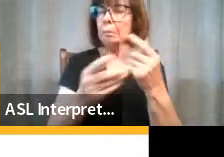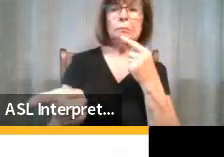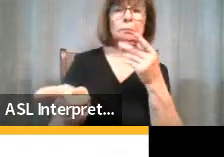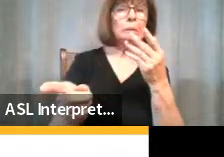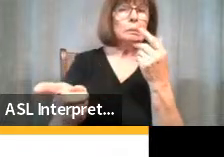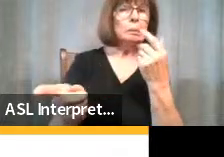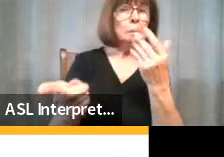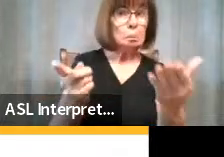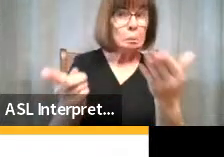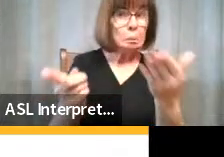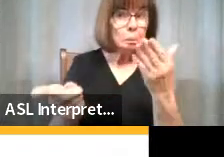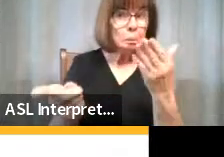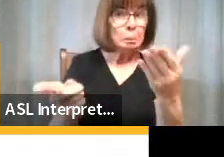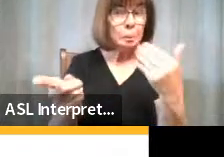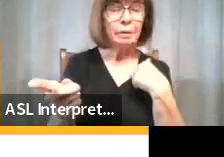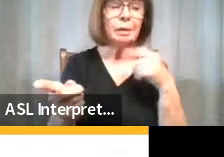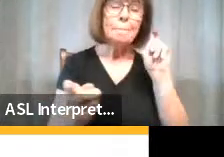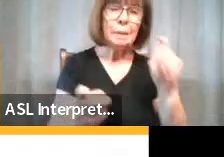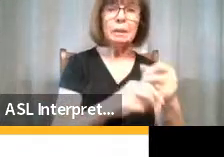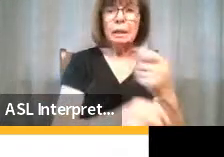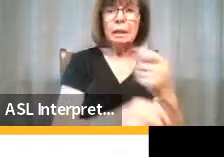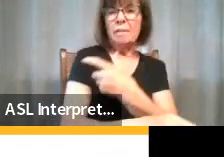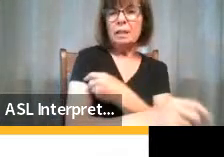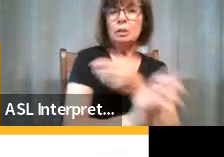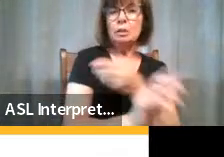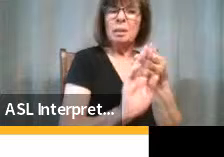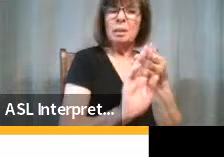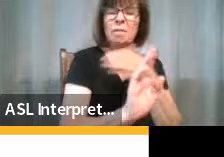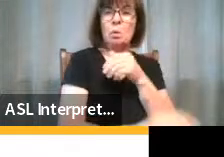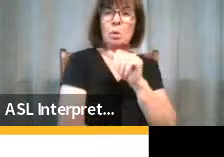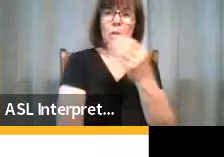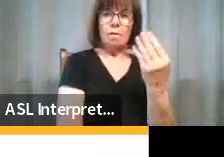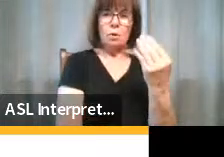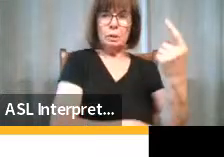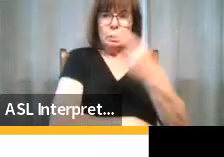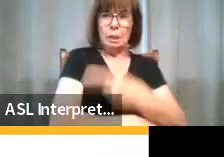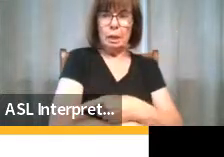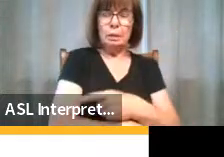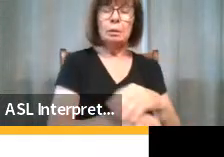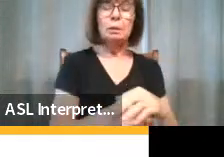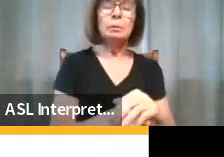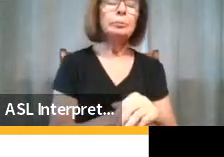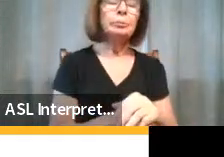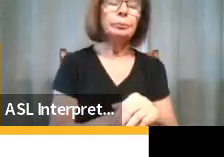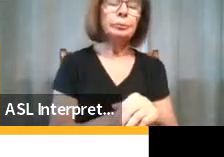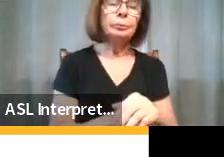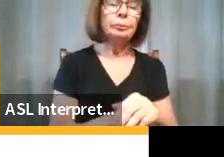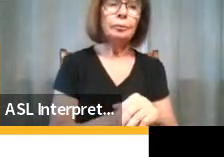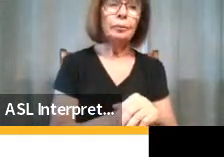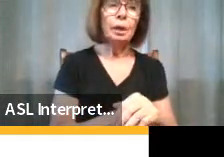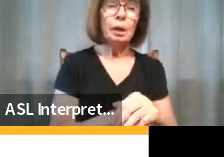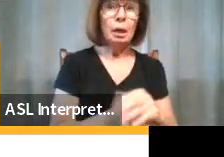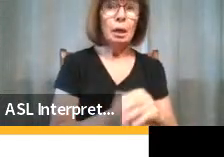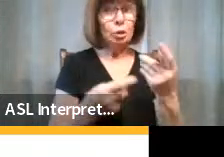should get vaccinated within 14 days. And we're trying hard to reach within 4